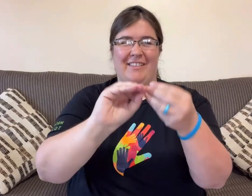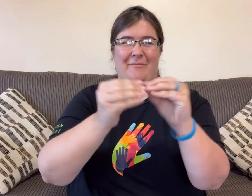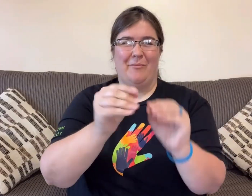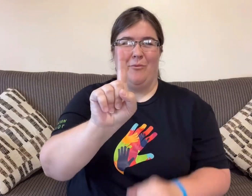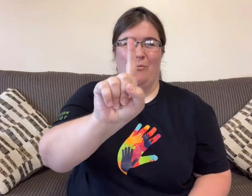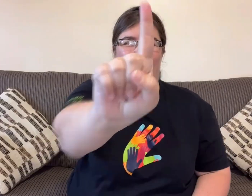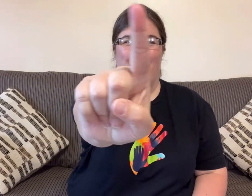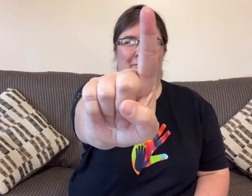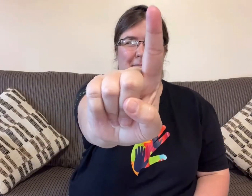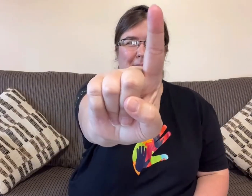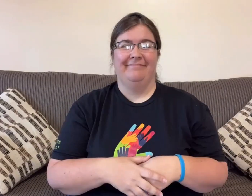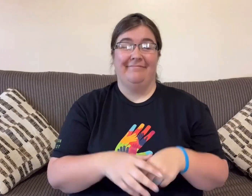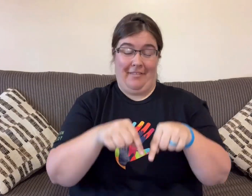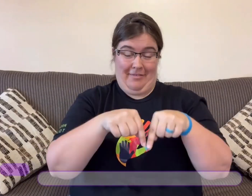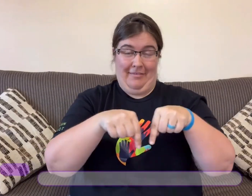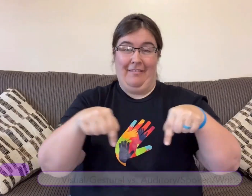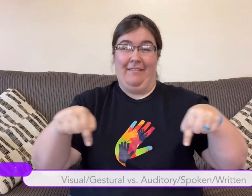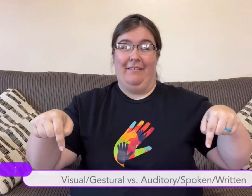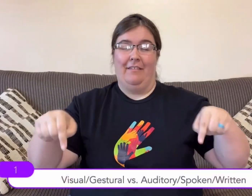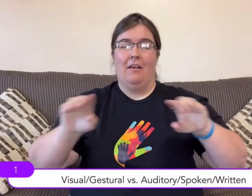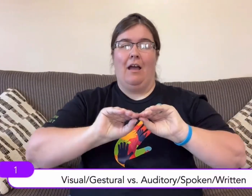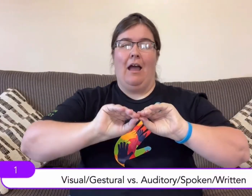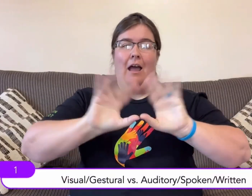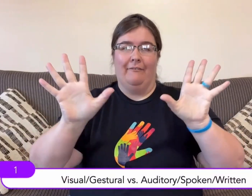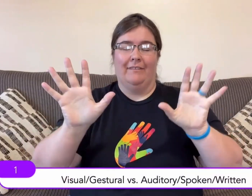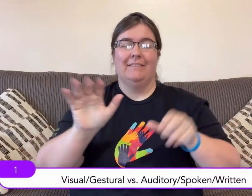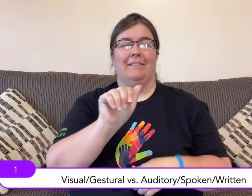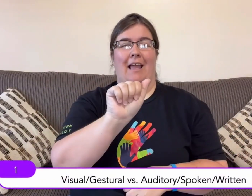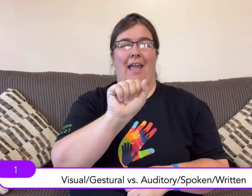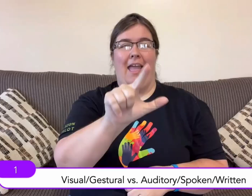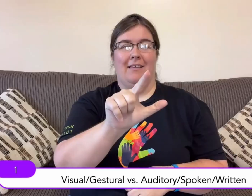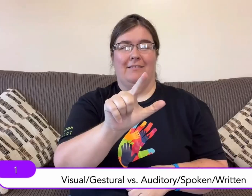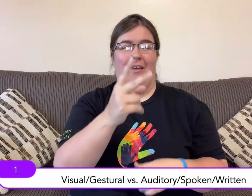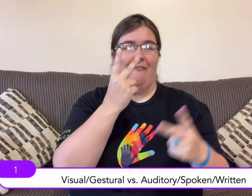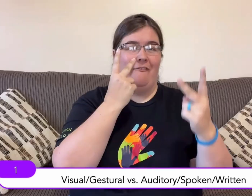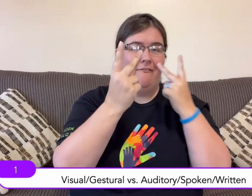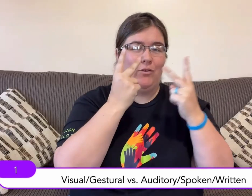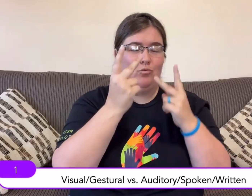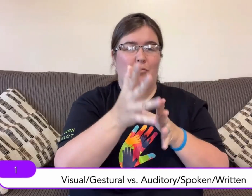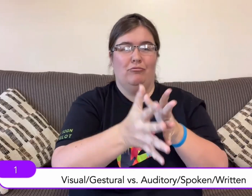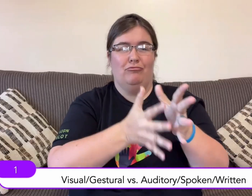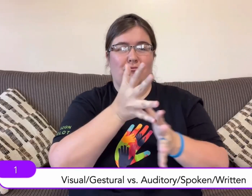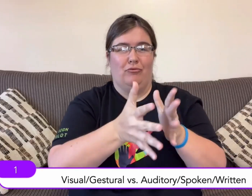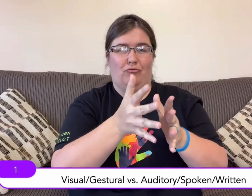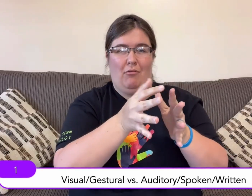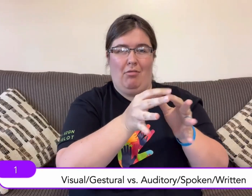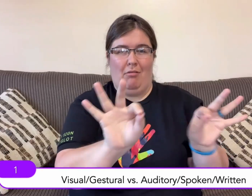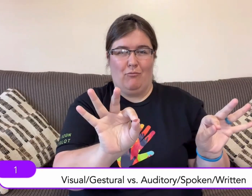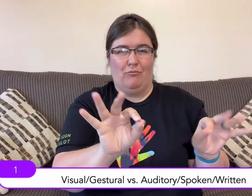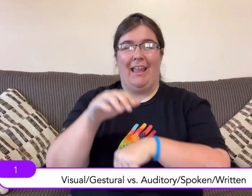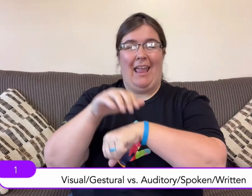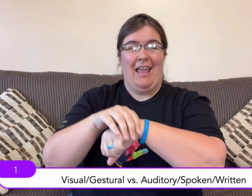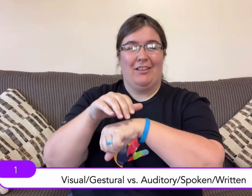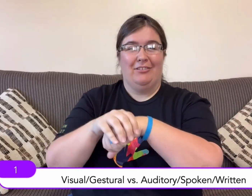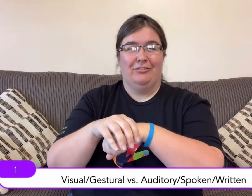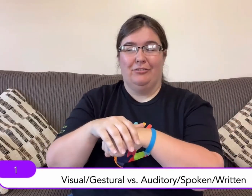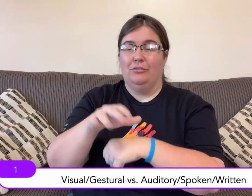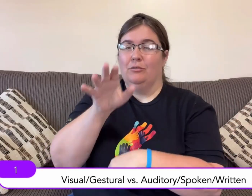Number one is an obvious one. ASL is a visual and gestural language, while English is a